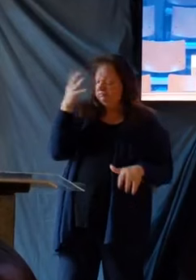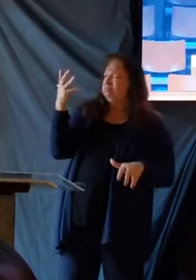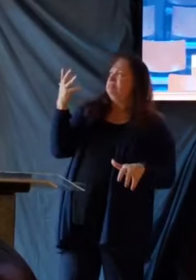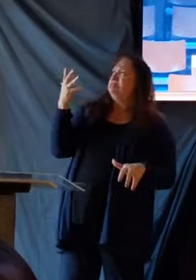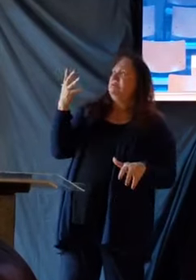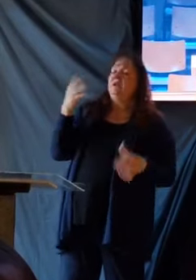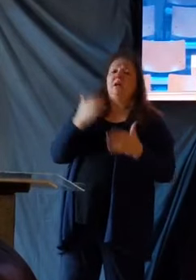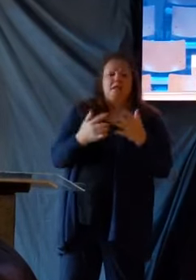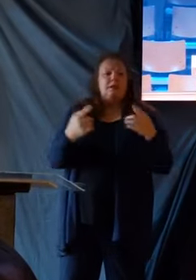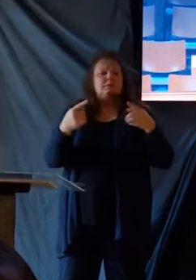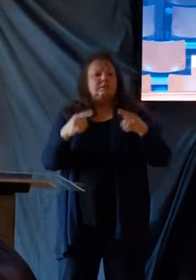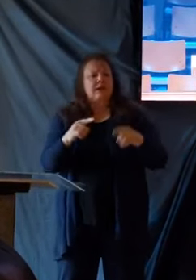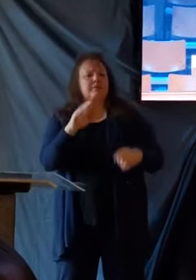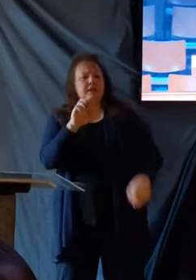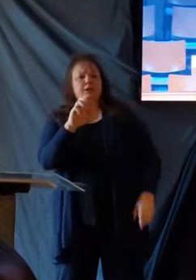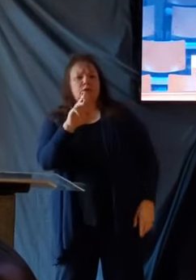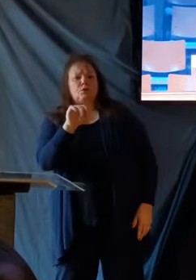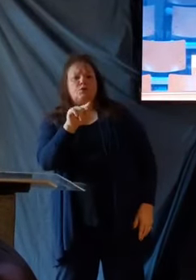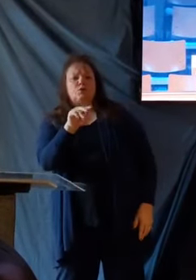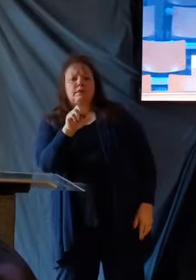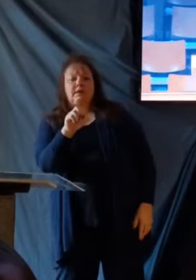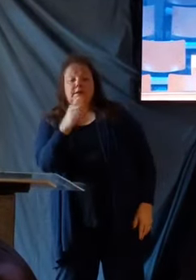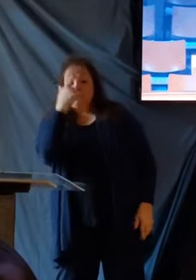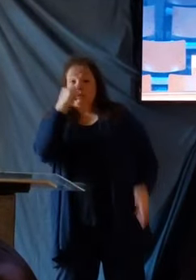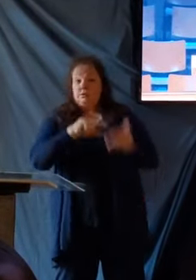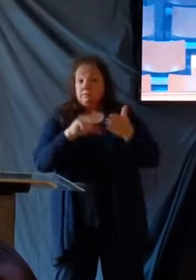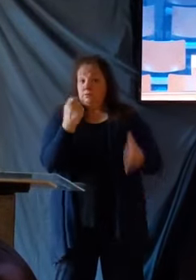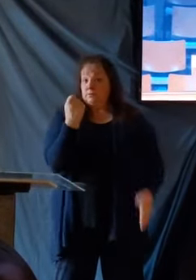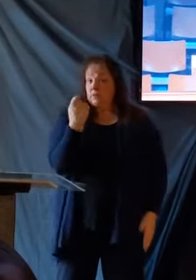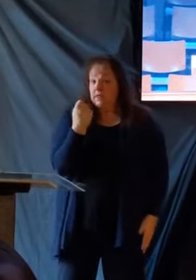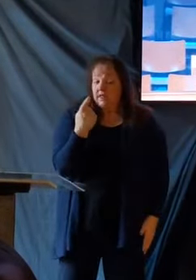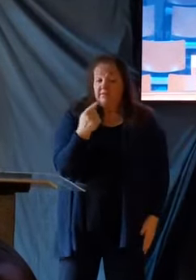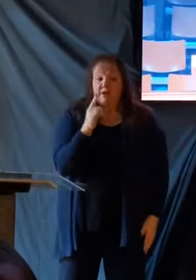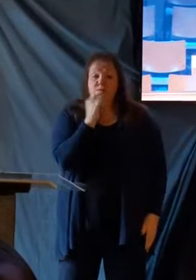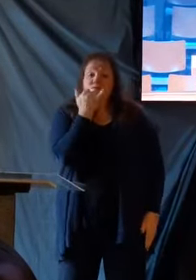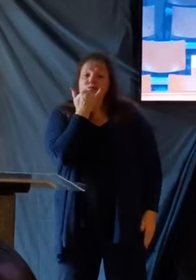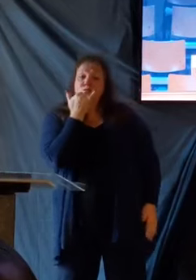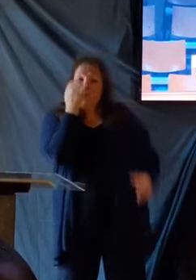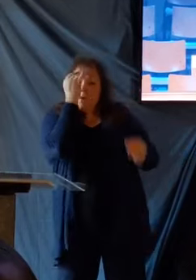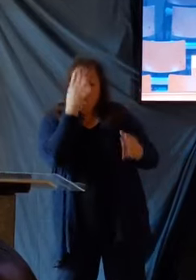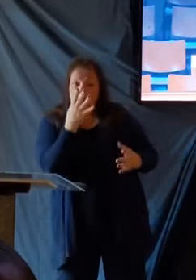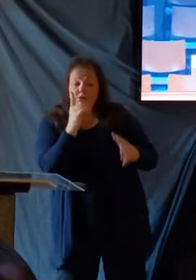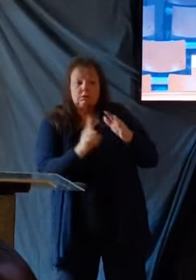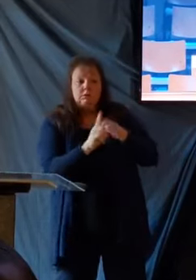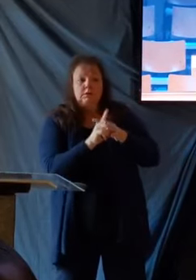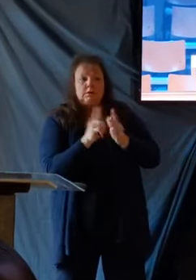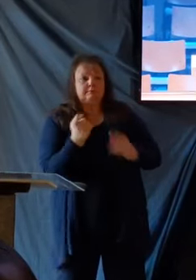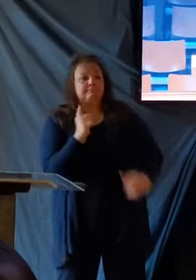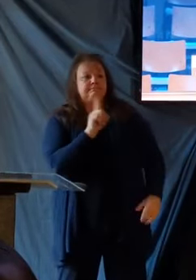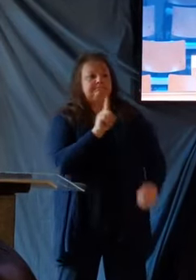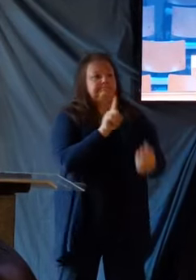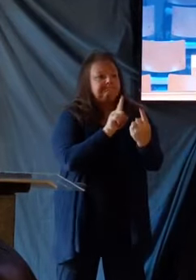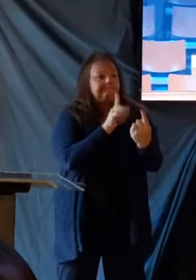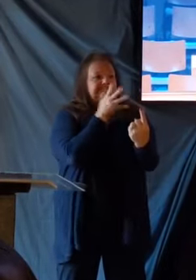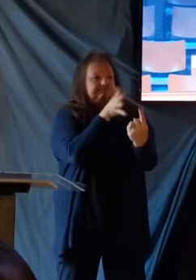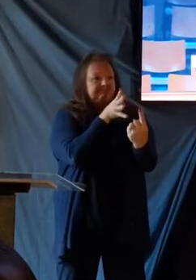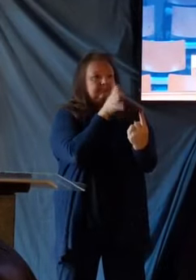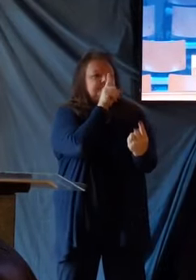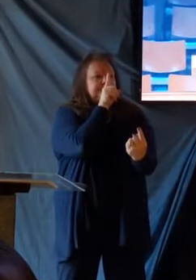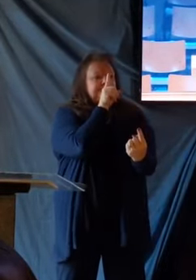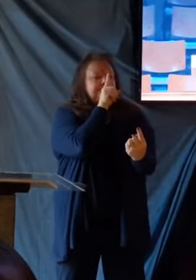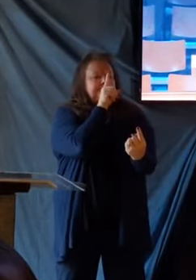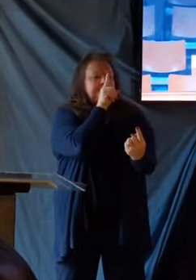happening in the churches at Crete, because we were told in verse 11, these false teachers must be silenced. They're